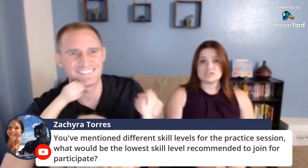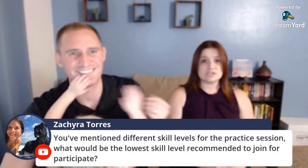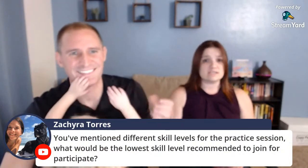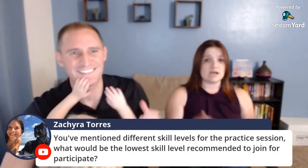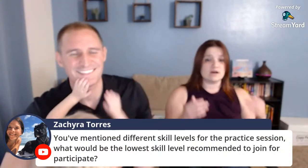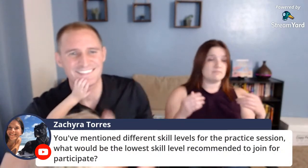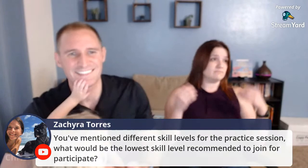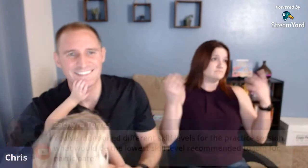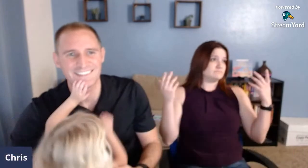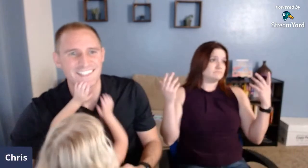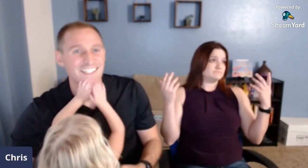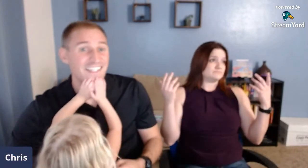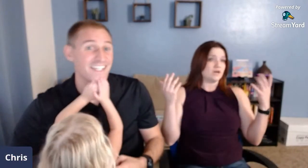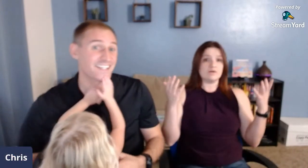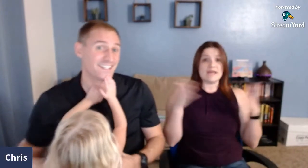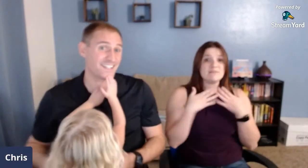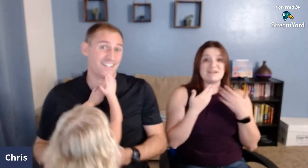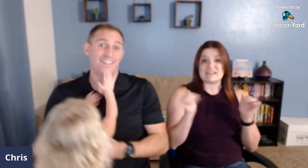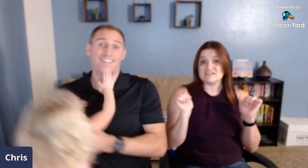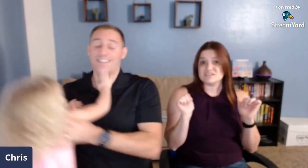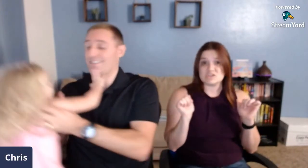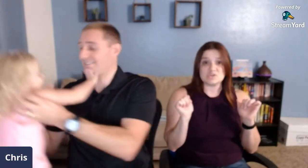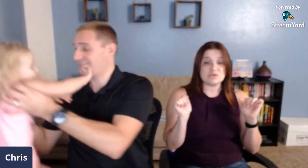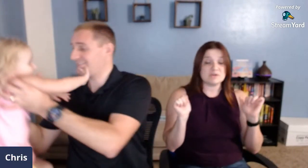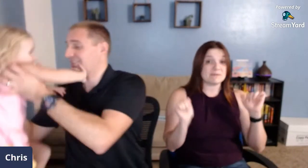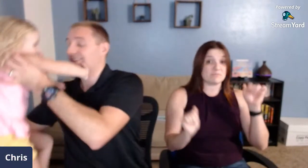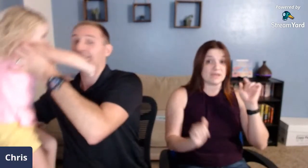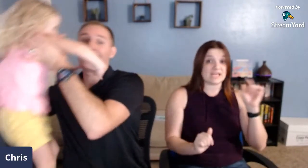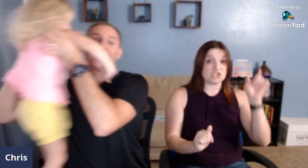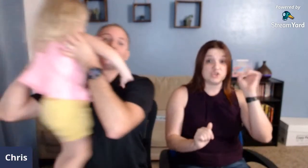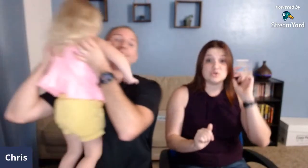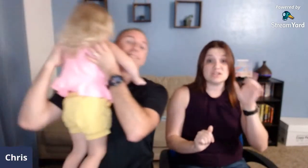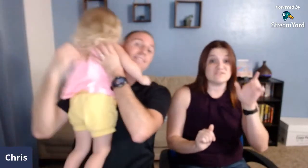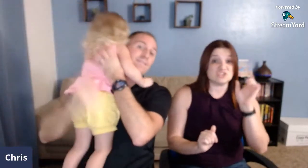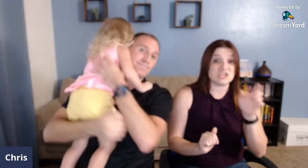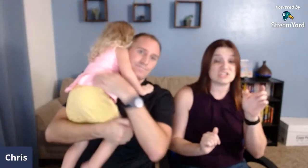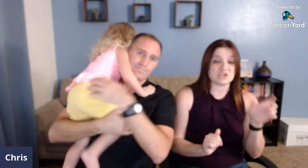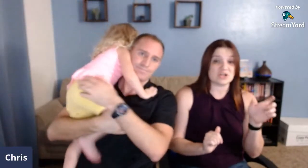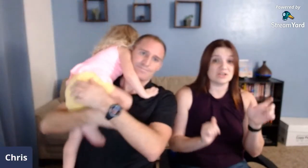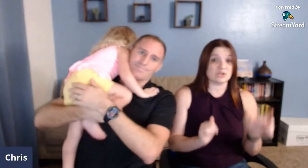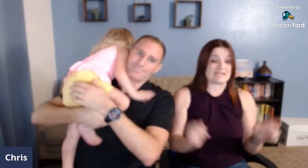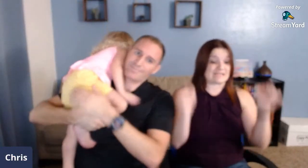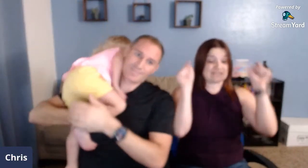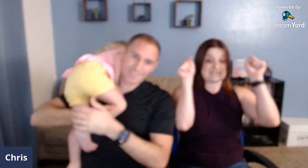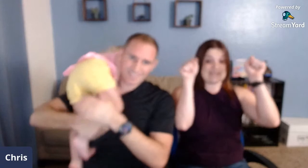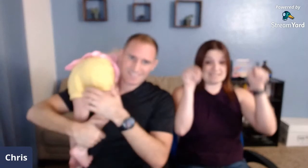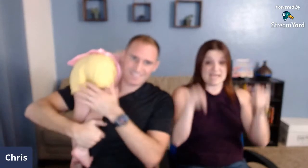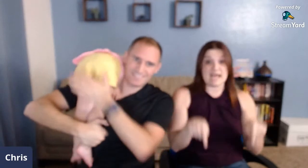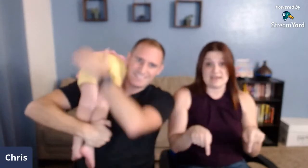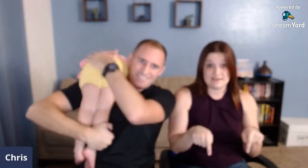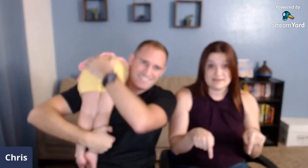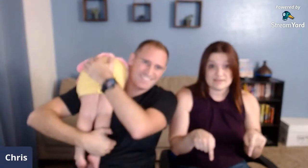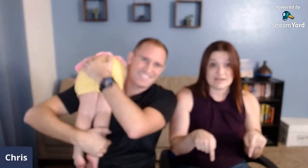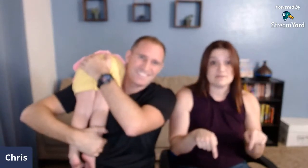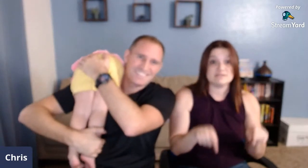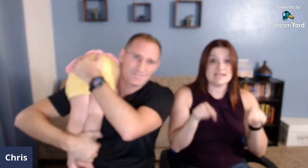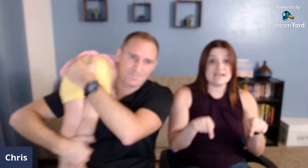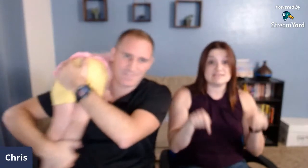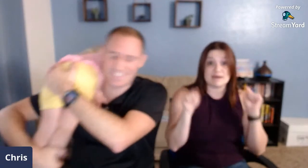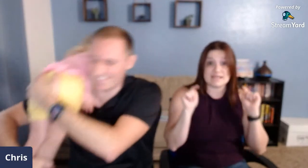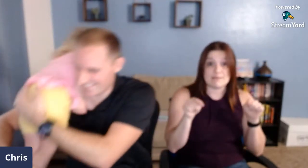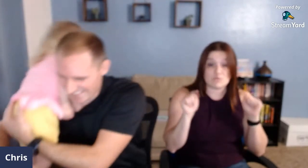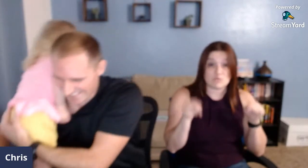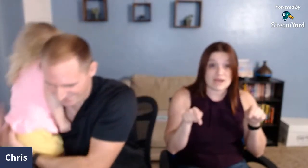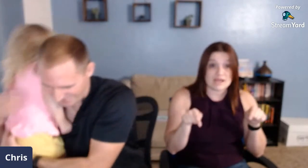No, these are anybody. So you could be like, you could have just started learning today. Like